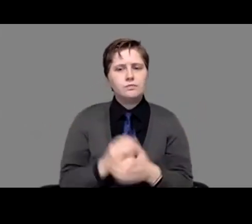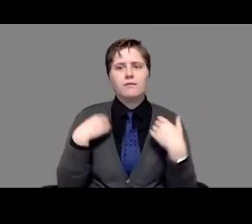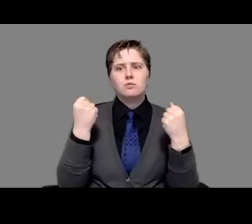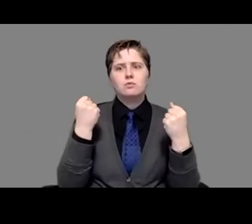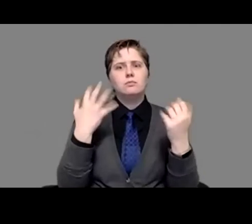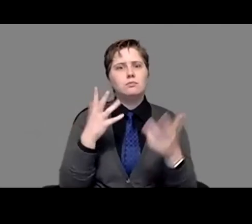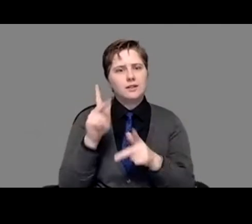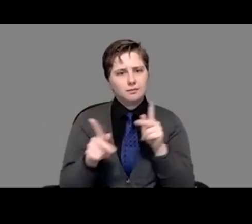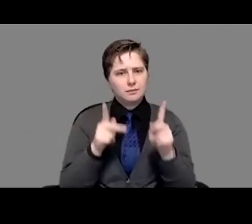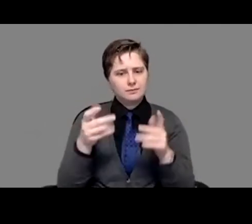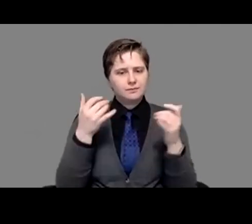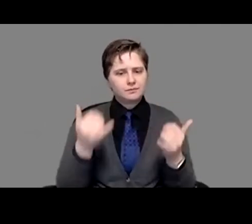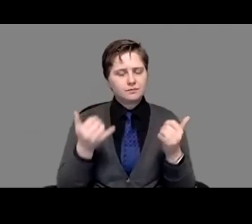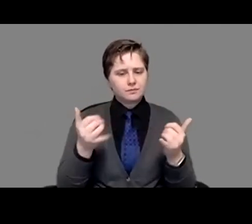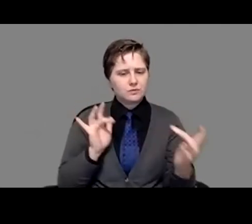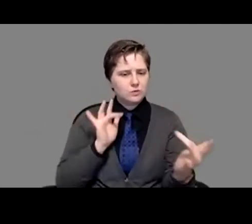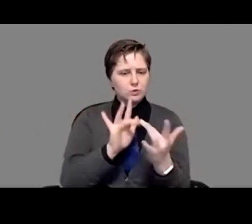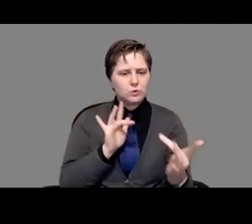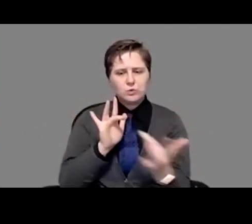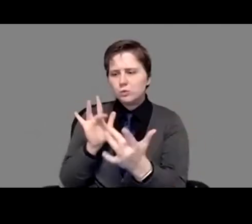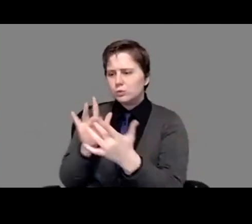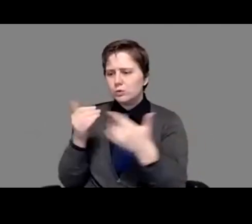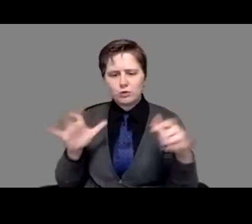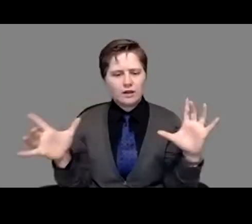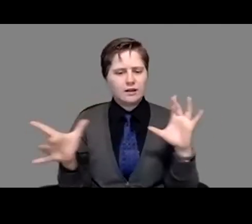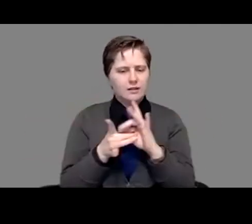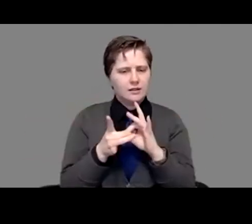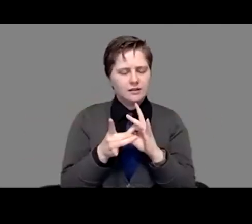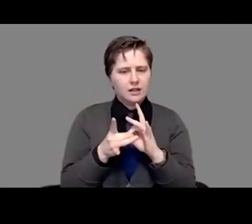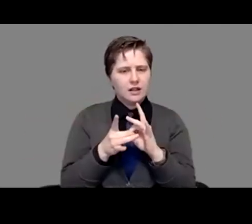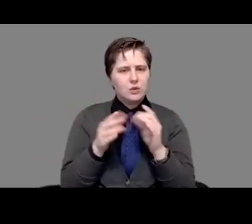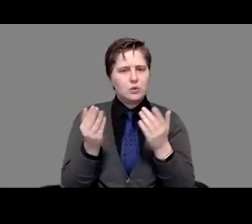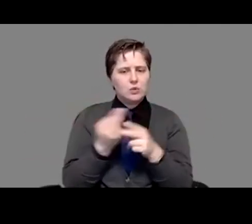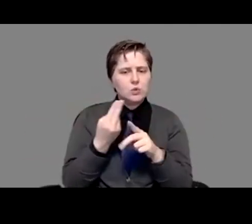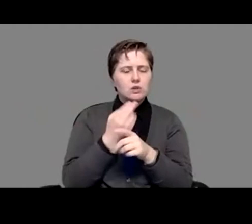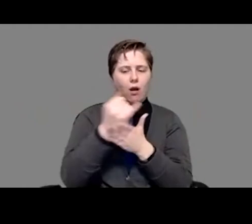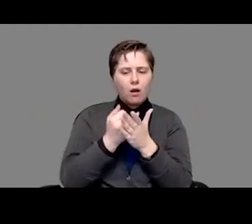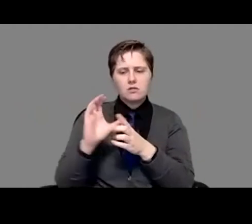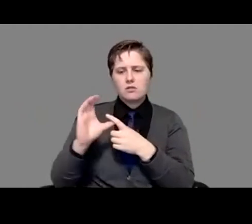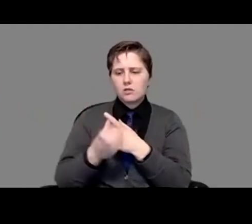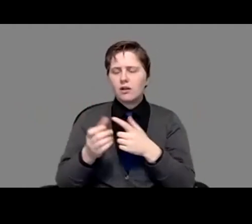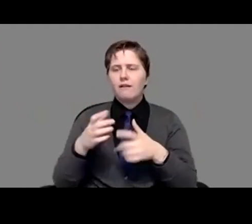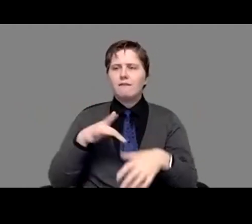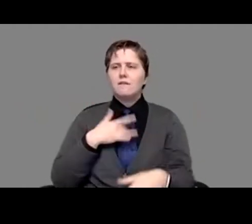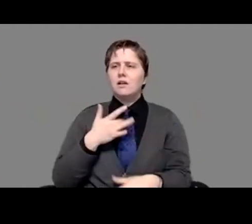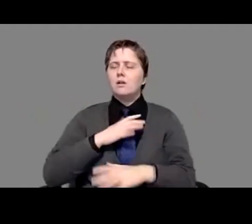are reaching out to connect and use arts and culture to provide a sense of relief and